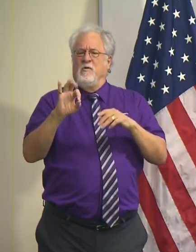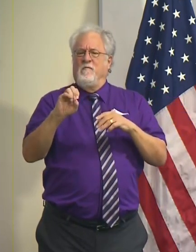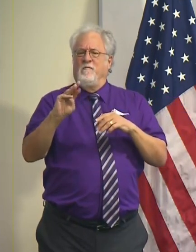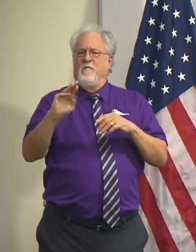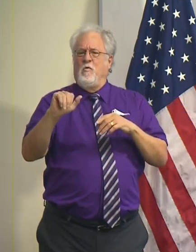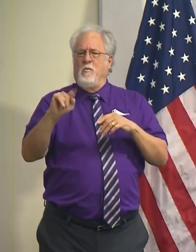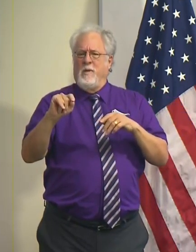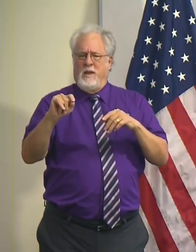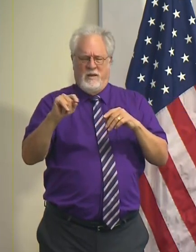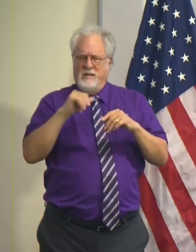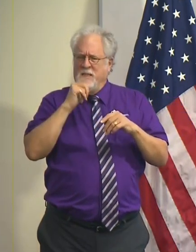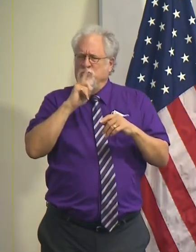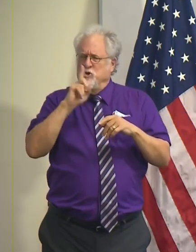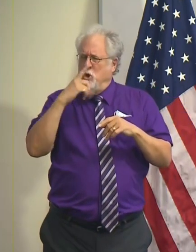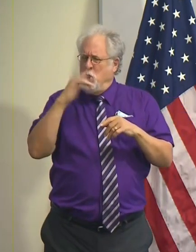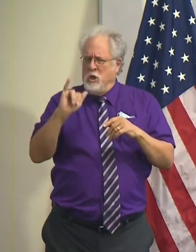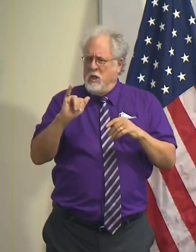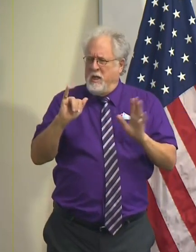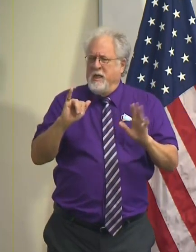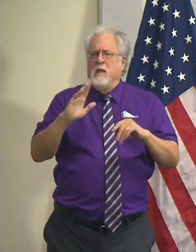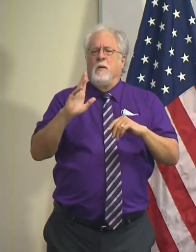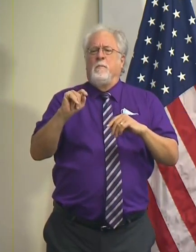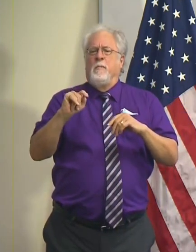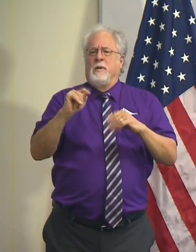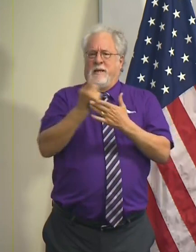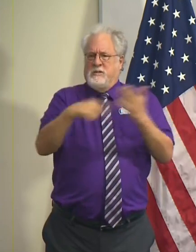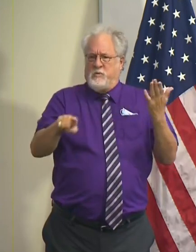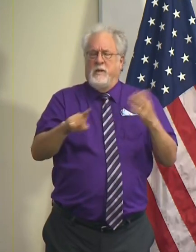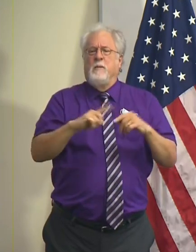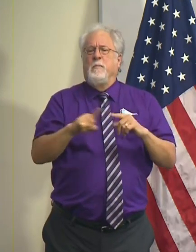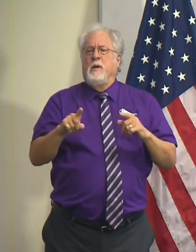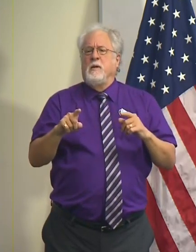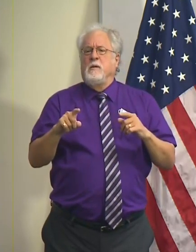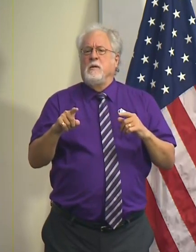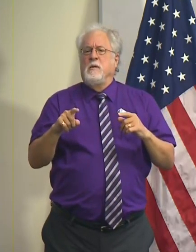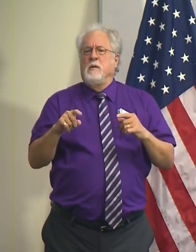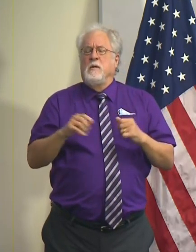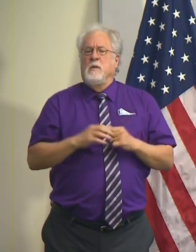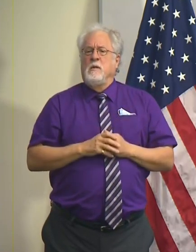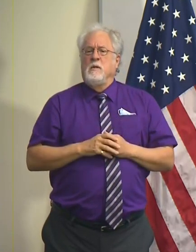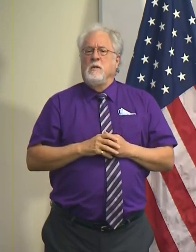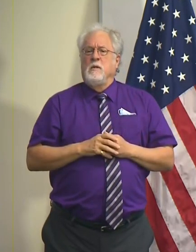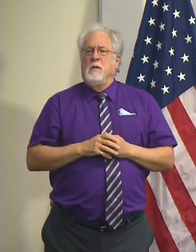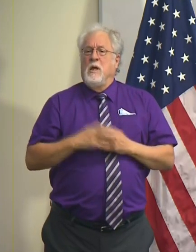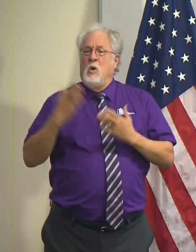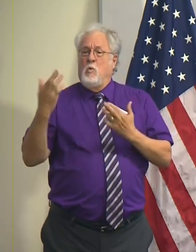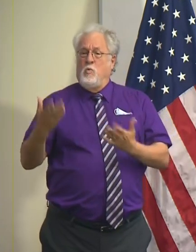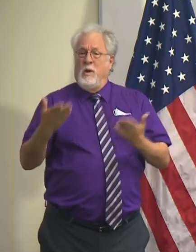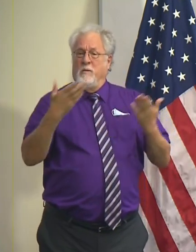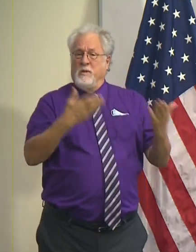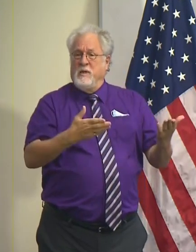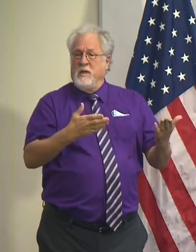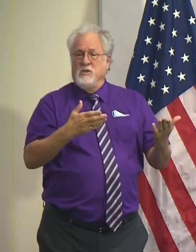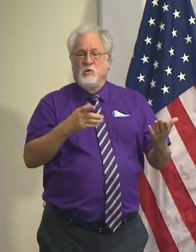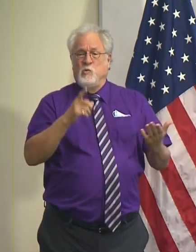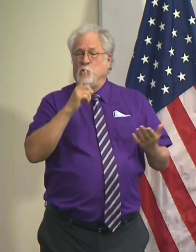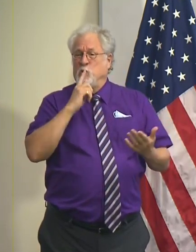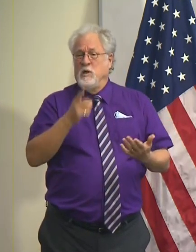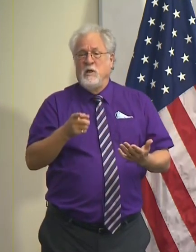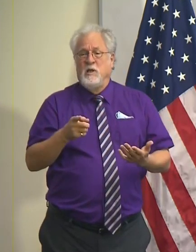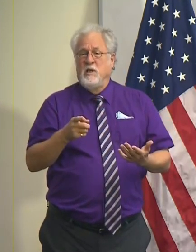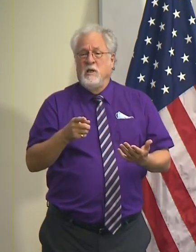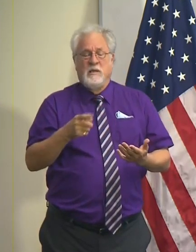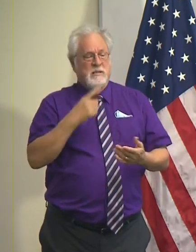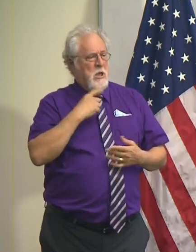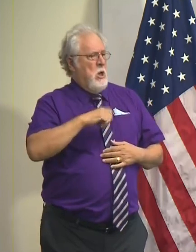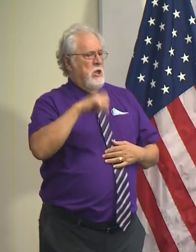not sure exactly what they're going to look like next week. But I don't know that the recommendations have ever come in and